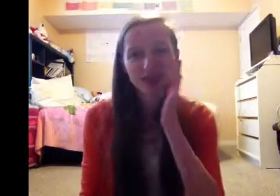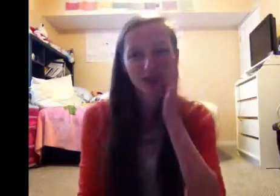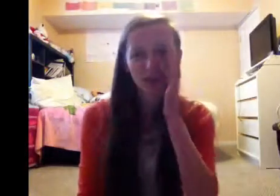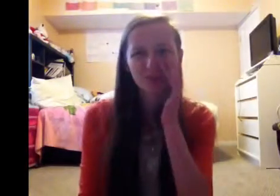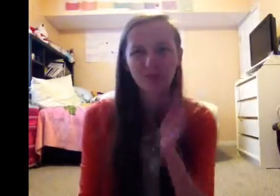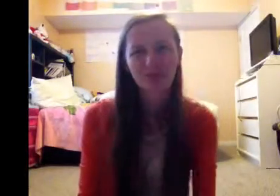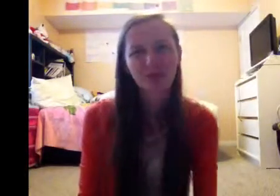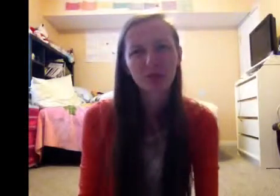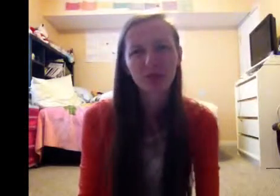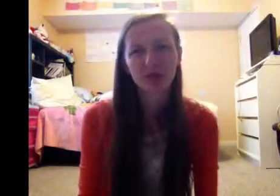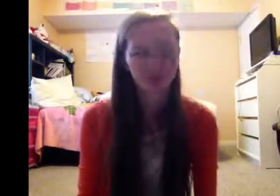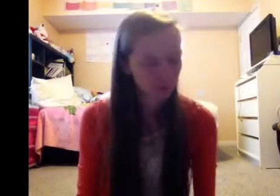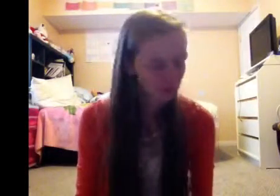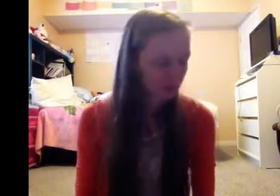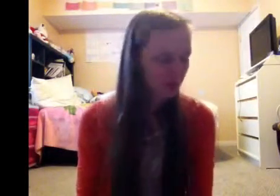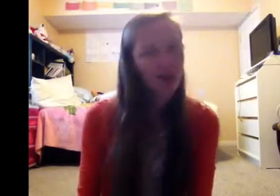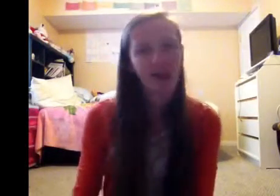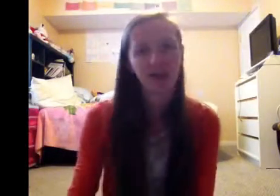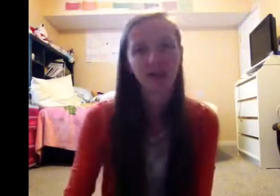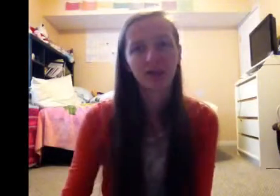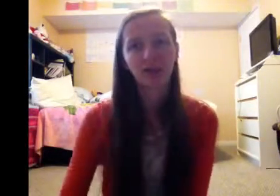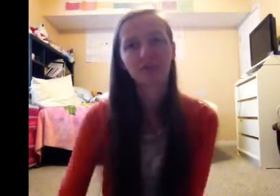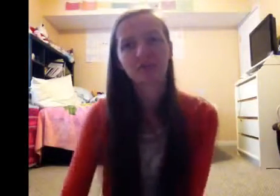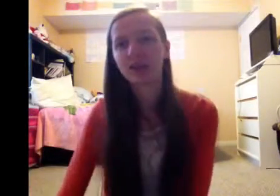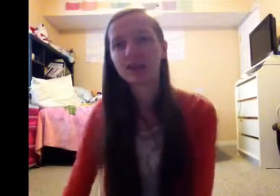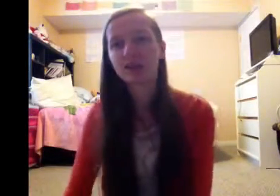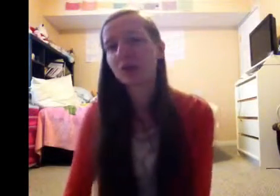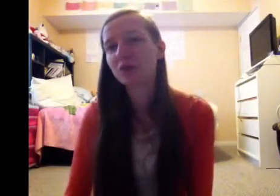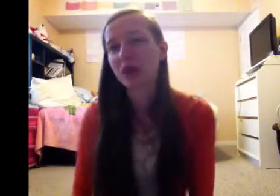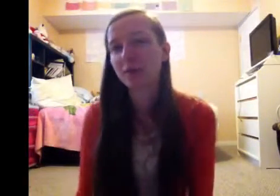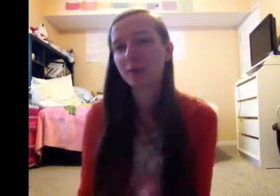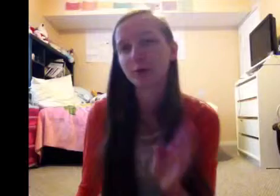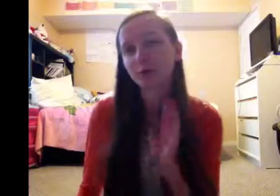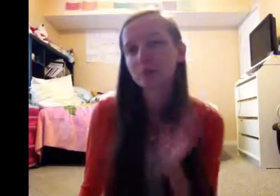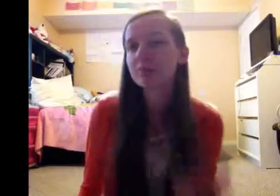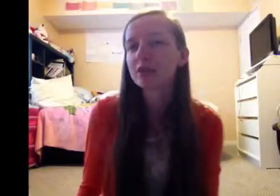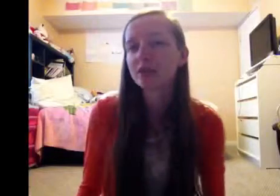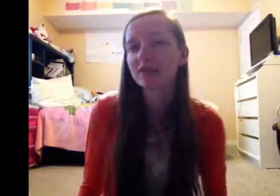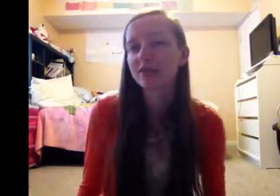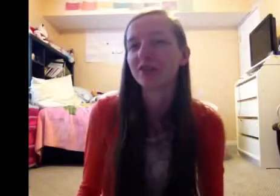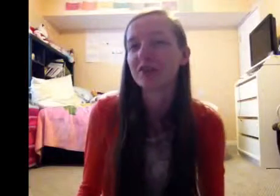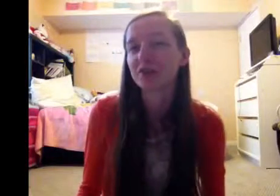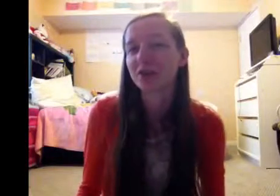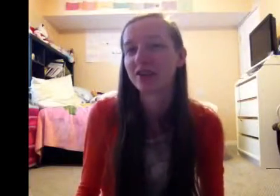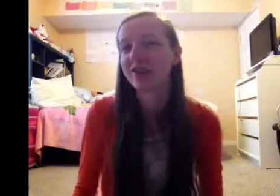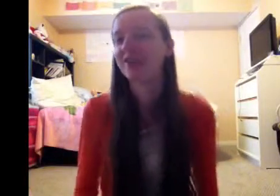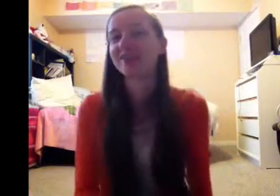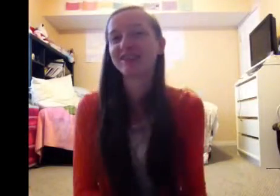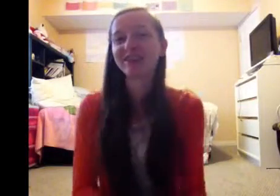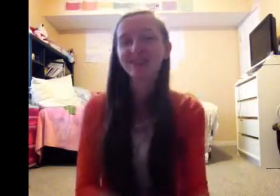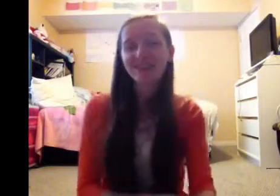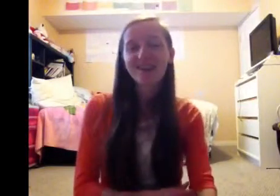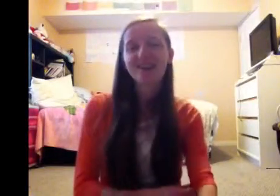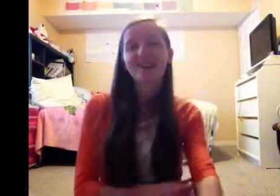they're pretty simple, I think so. They seem scary, but they're easier than the 20s, actually.